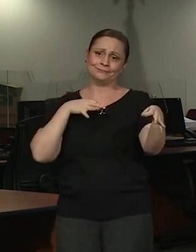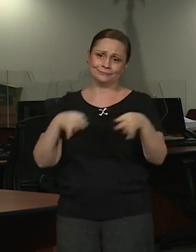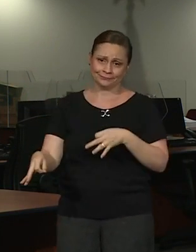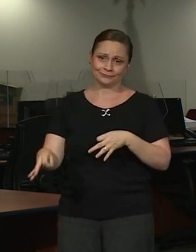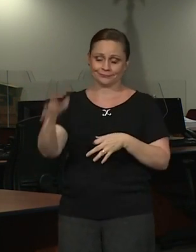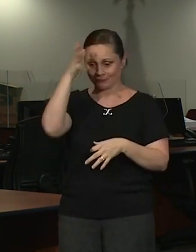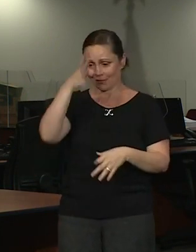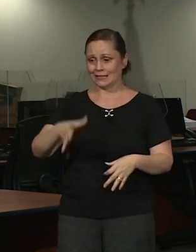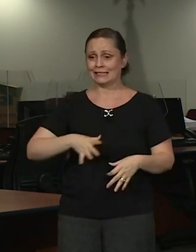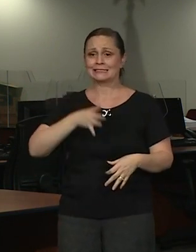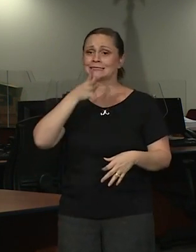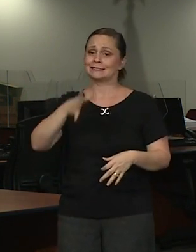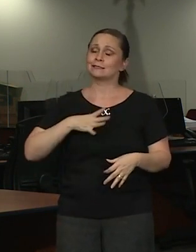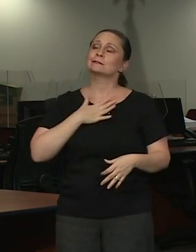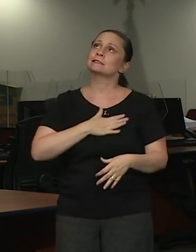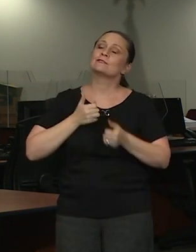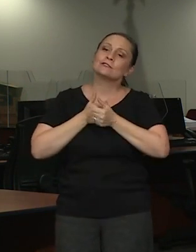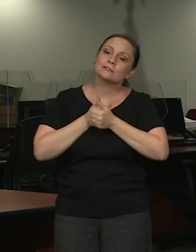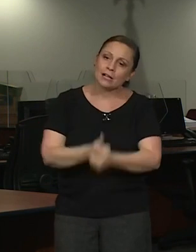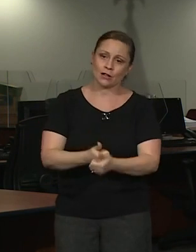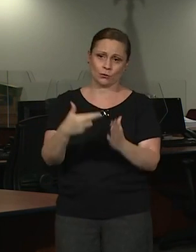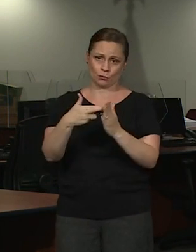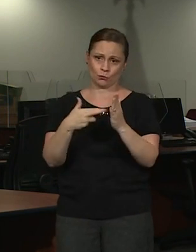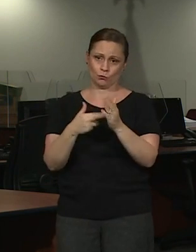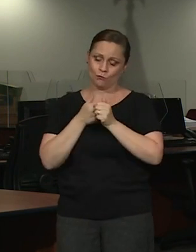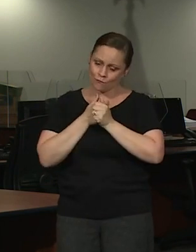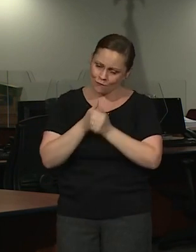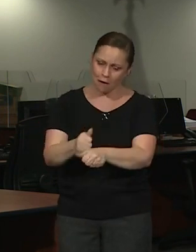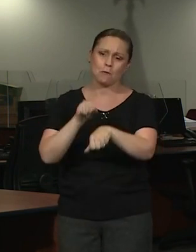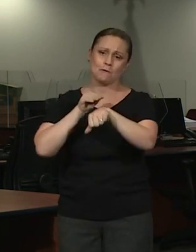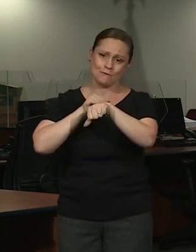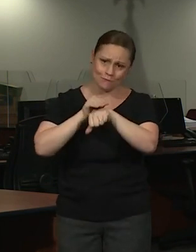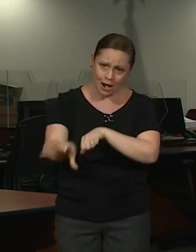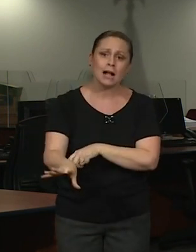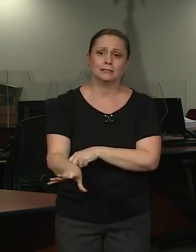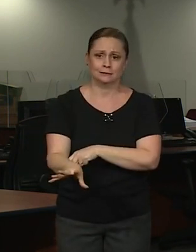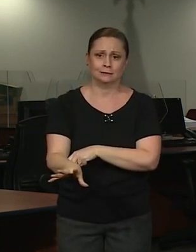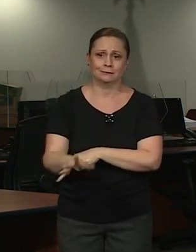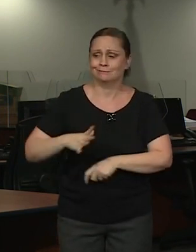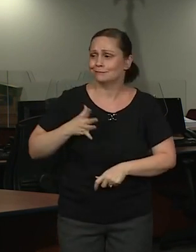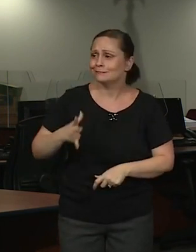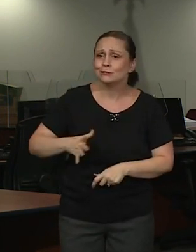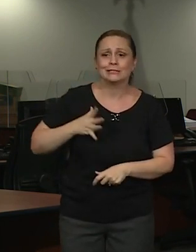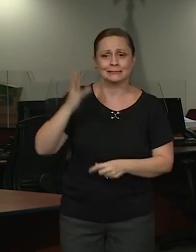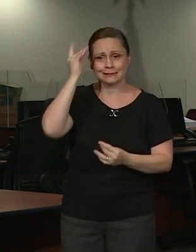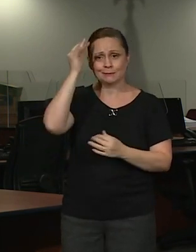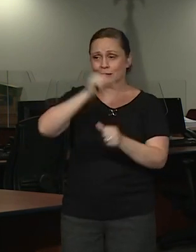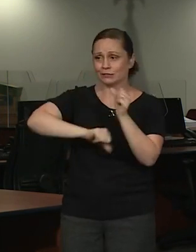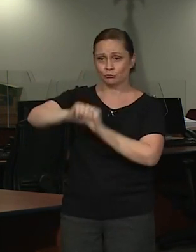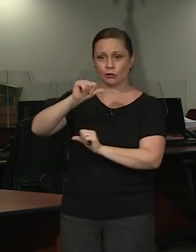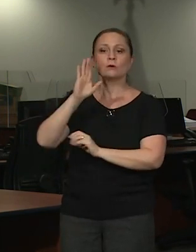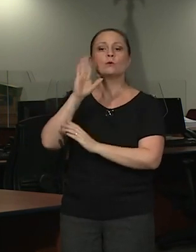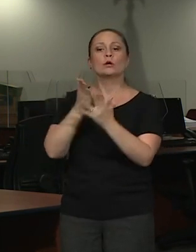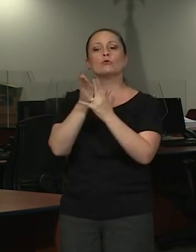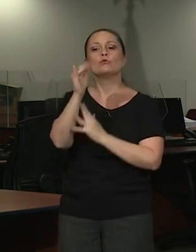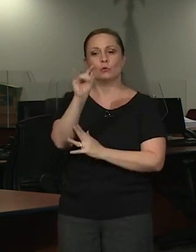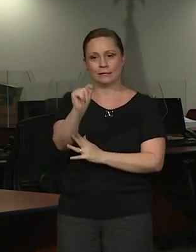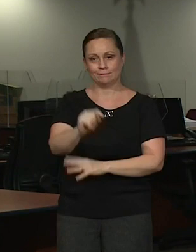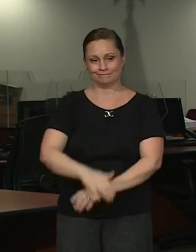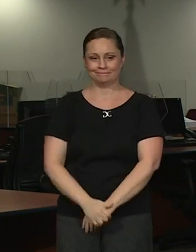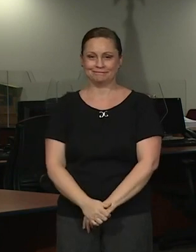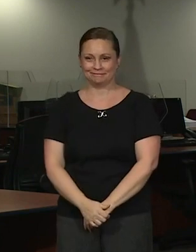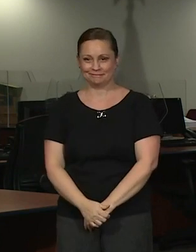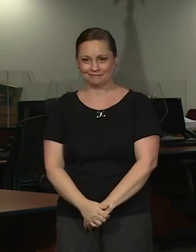please follow the rules, follow the advice, be courteous, and we'll get through this. Thank you, everyone.